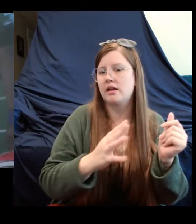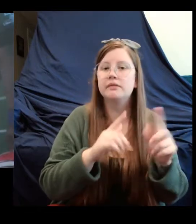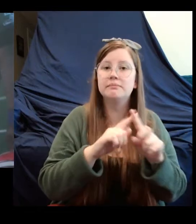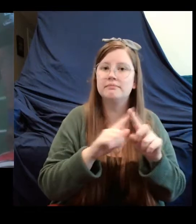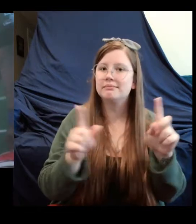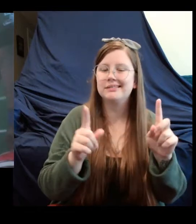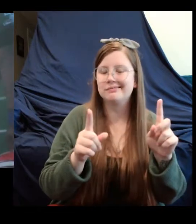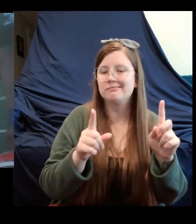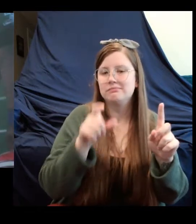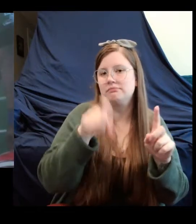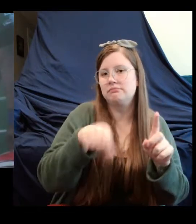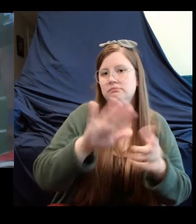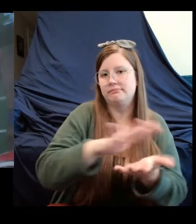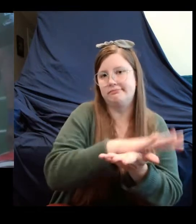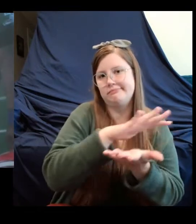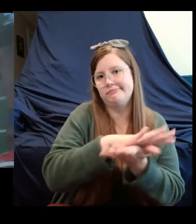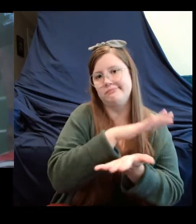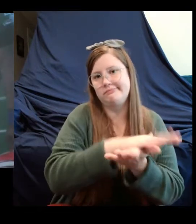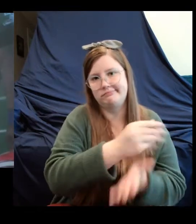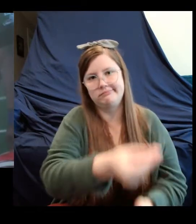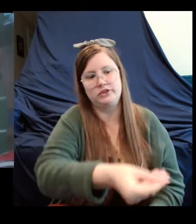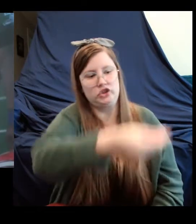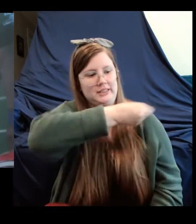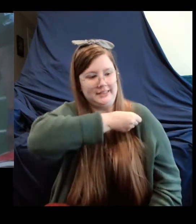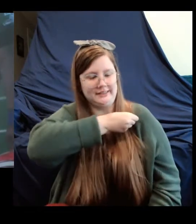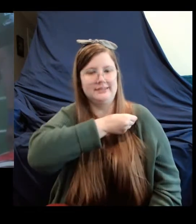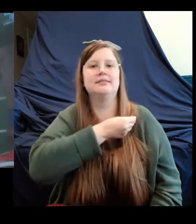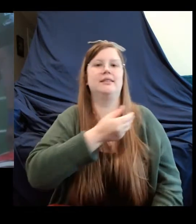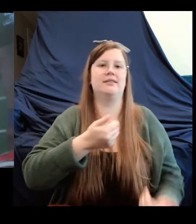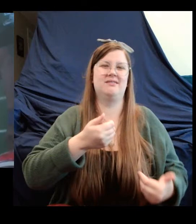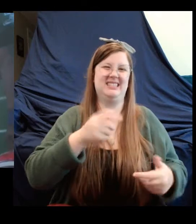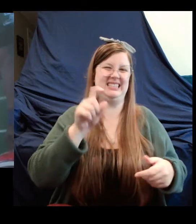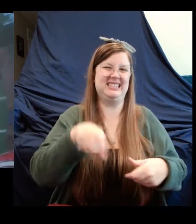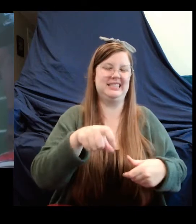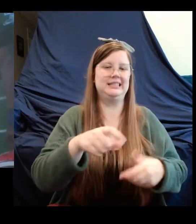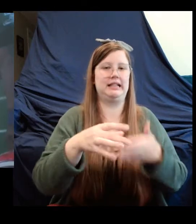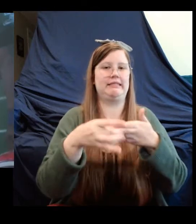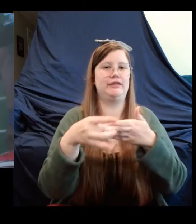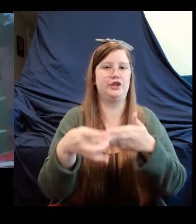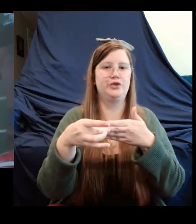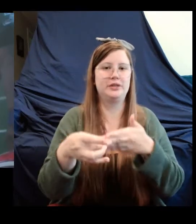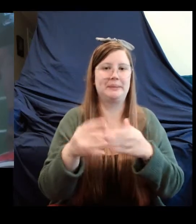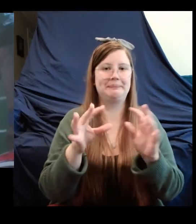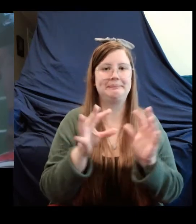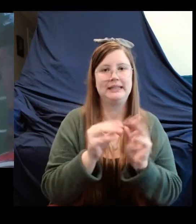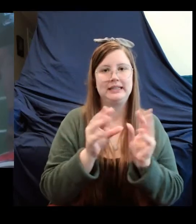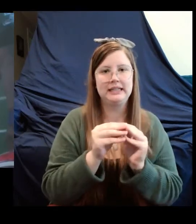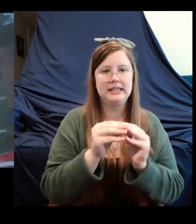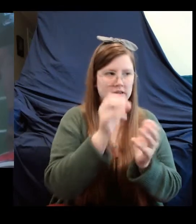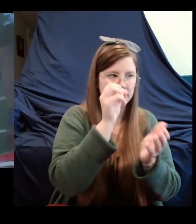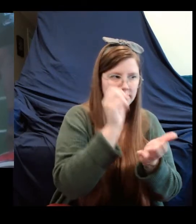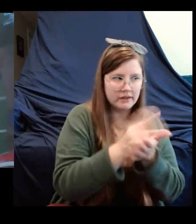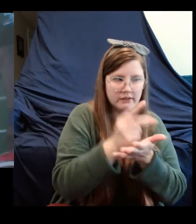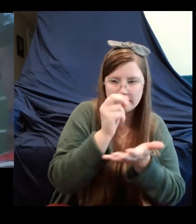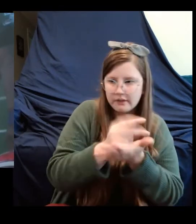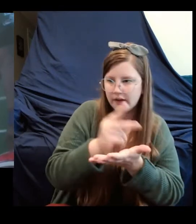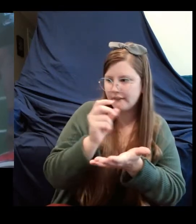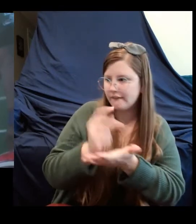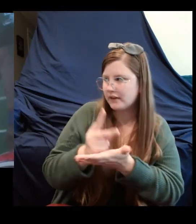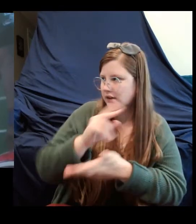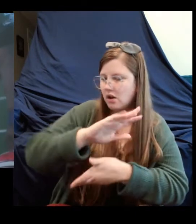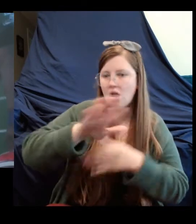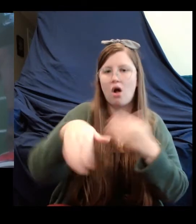by the 11th so that we can have a leadership meeting where we verify all of the clubs